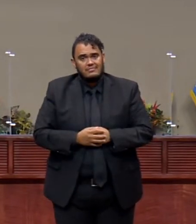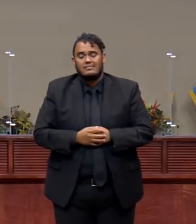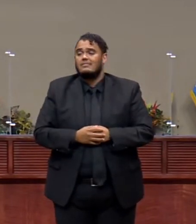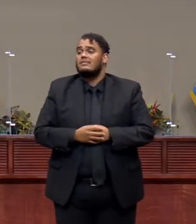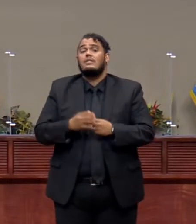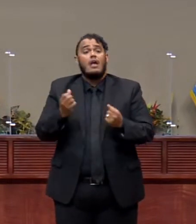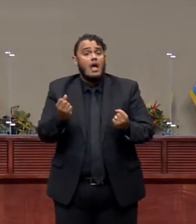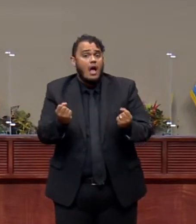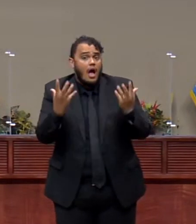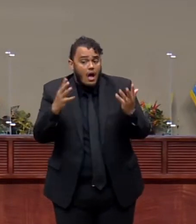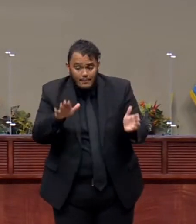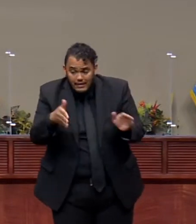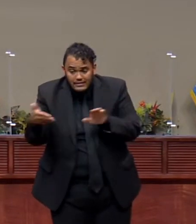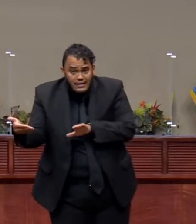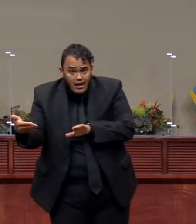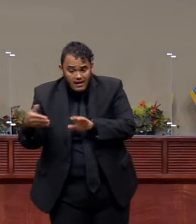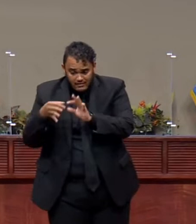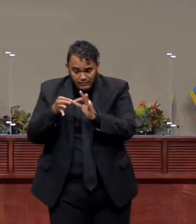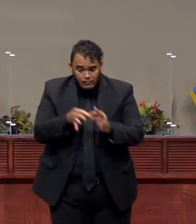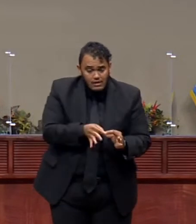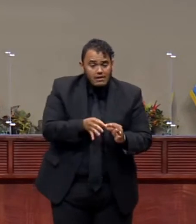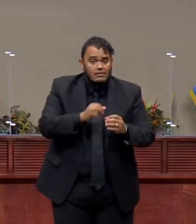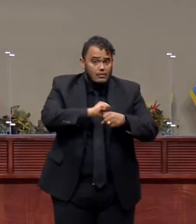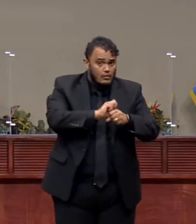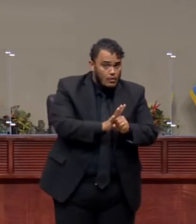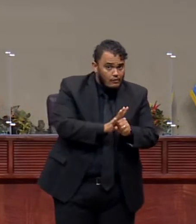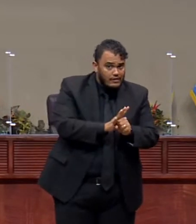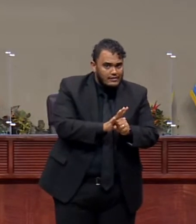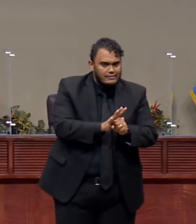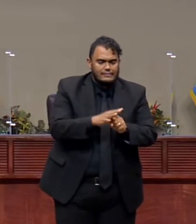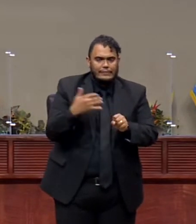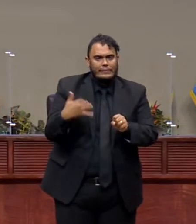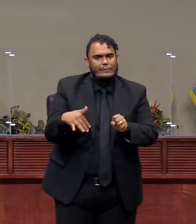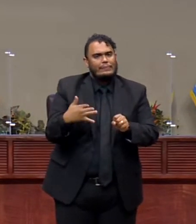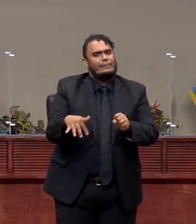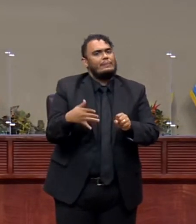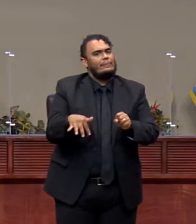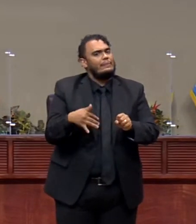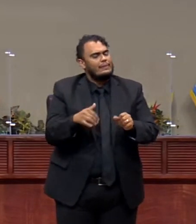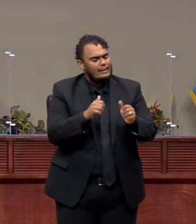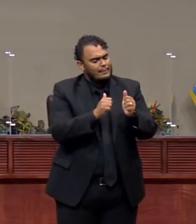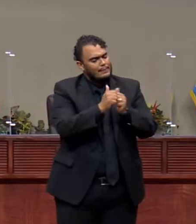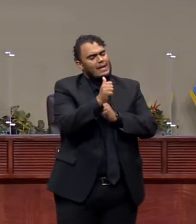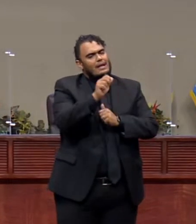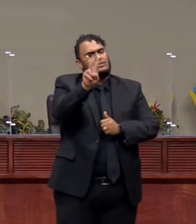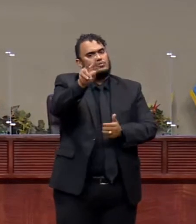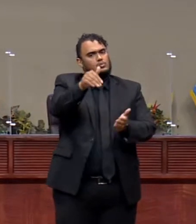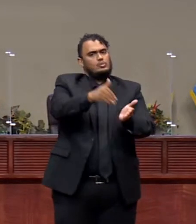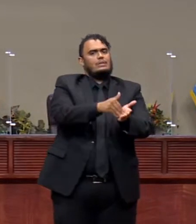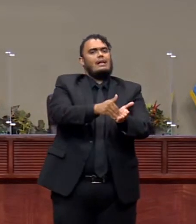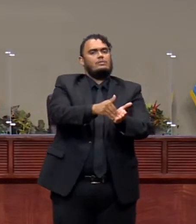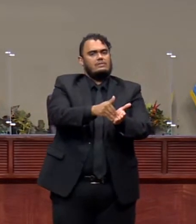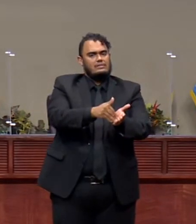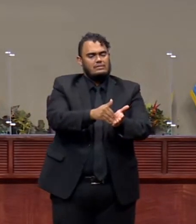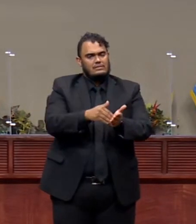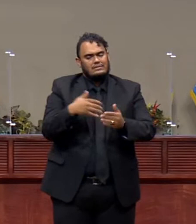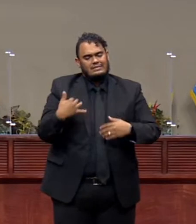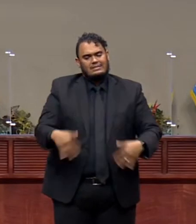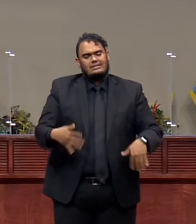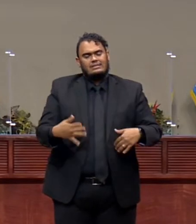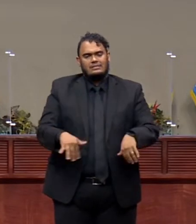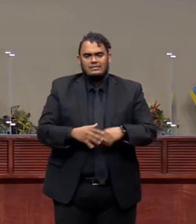have died from the COVID-19 has now reached 2,000 deaths here in Orange County. That is